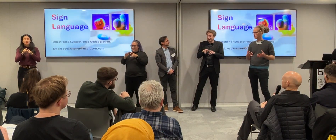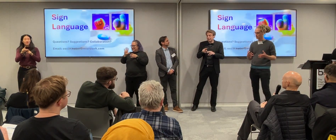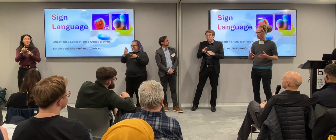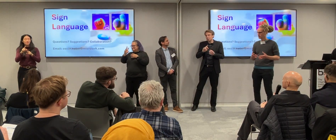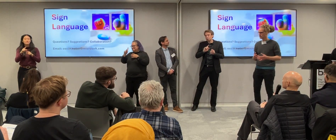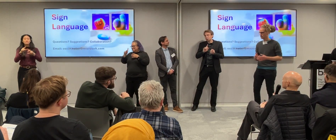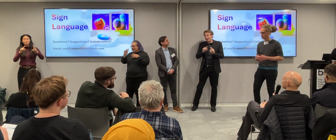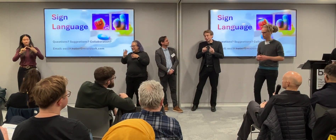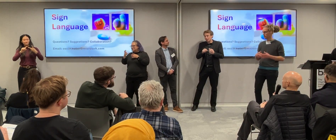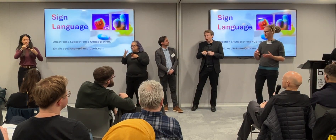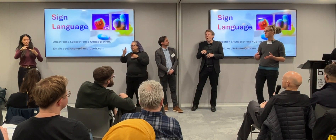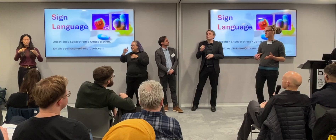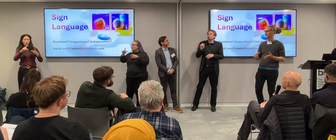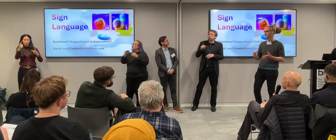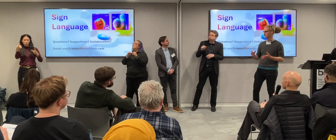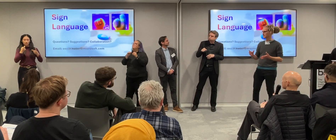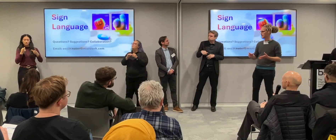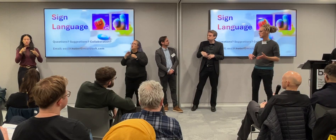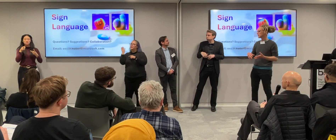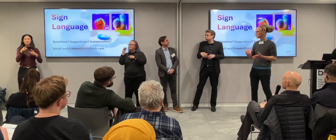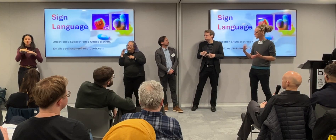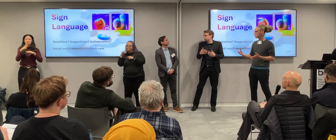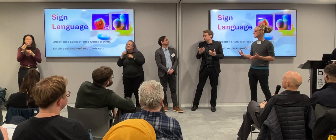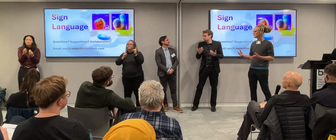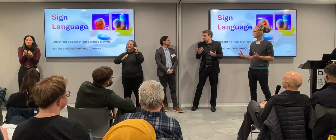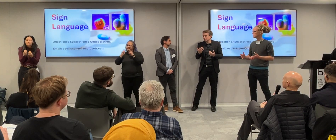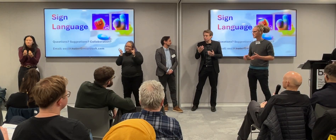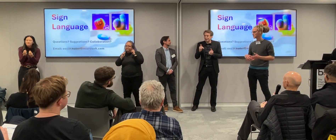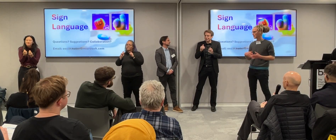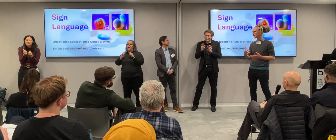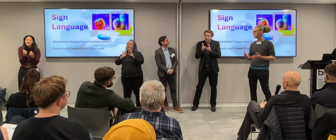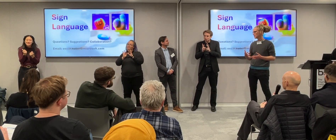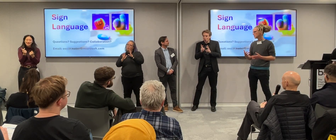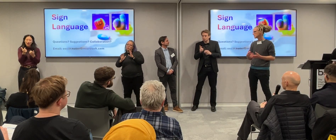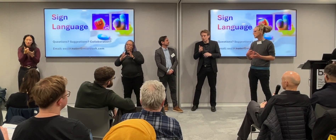more subtle information and the interpreters still